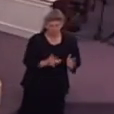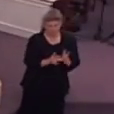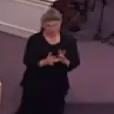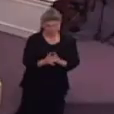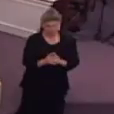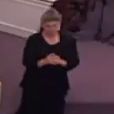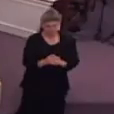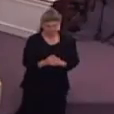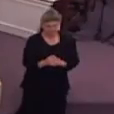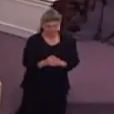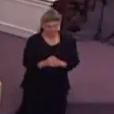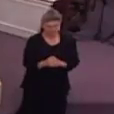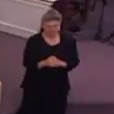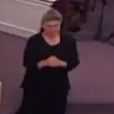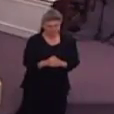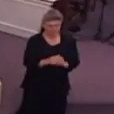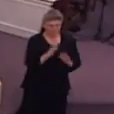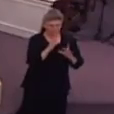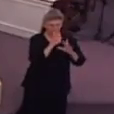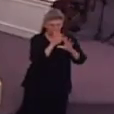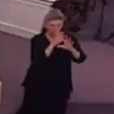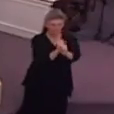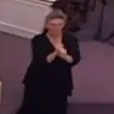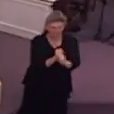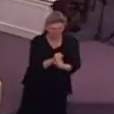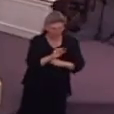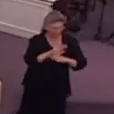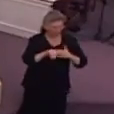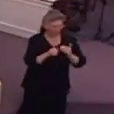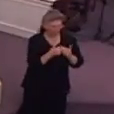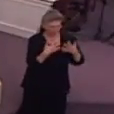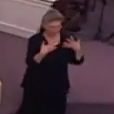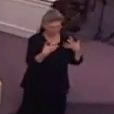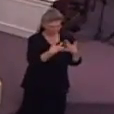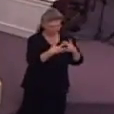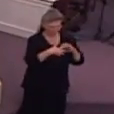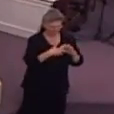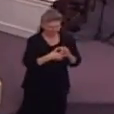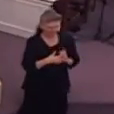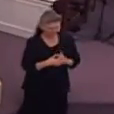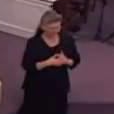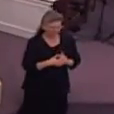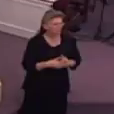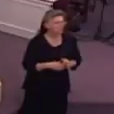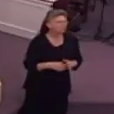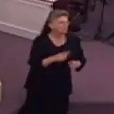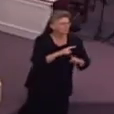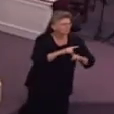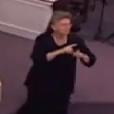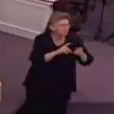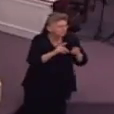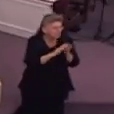Jesus is the magnet for all misfits. His house becomes the refuge for the rejected.